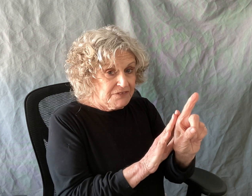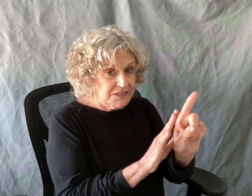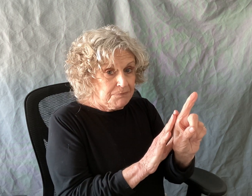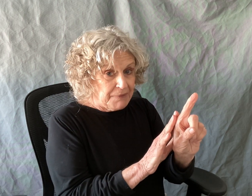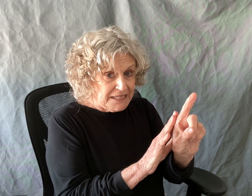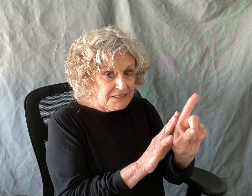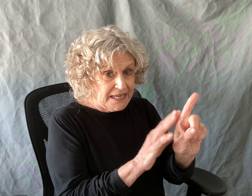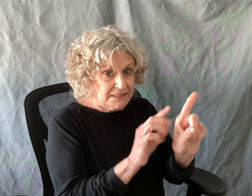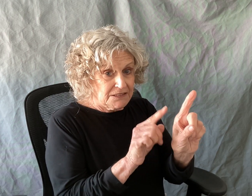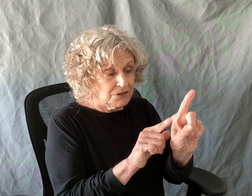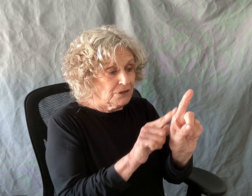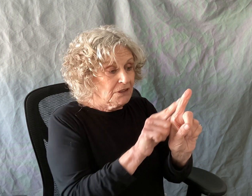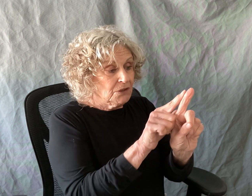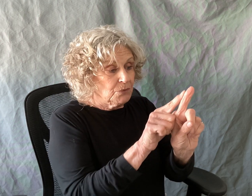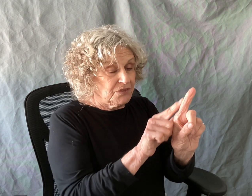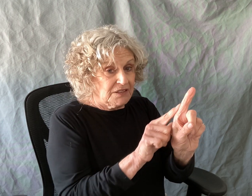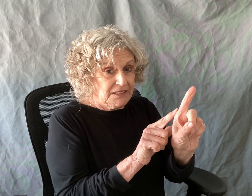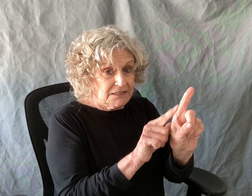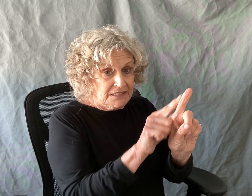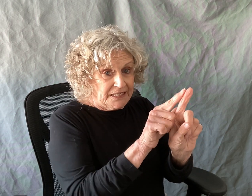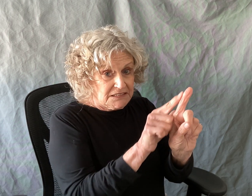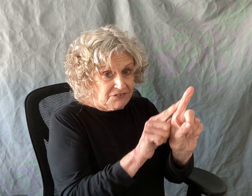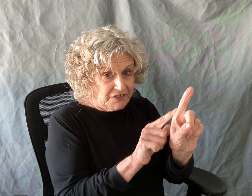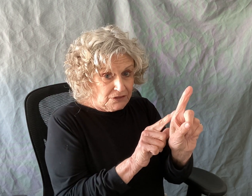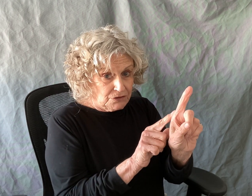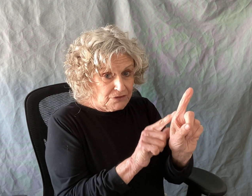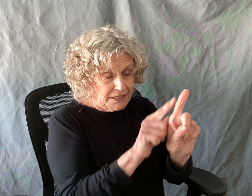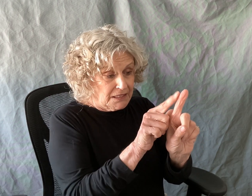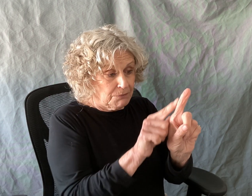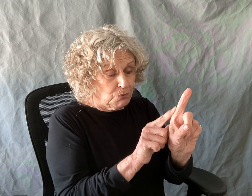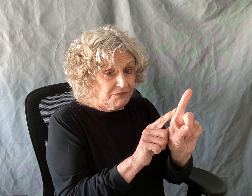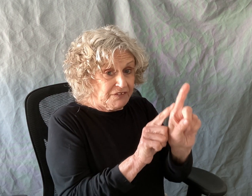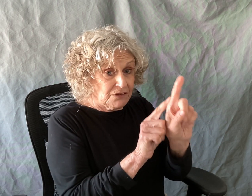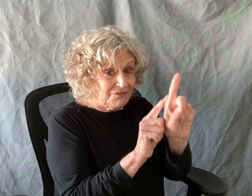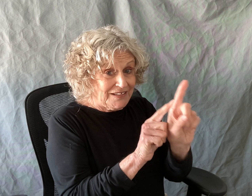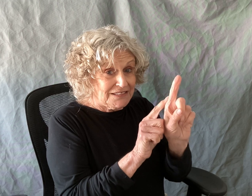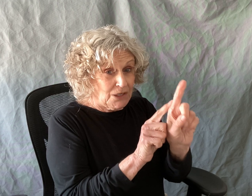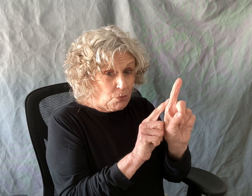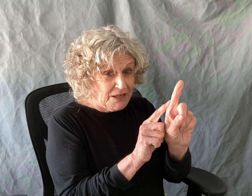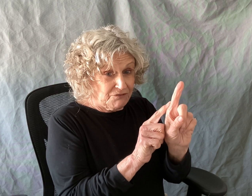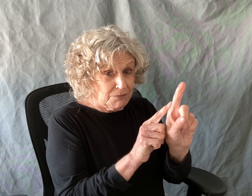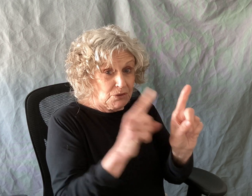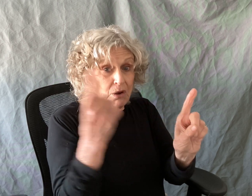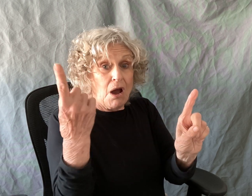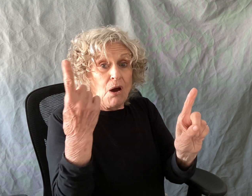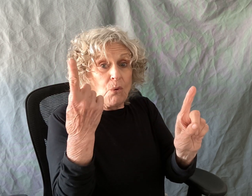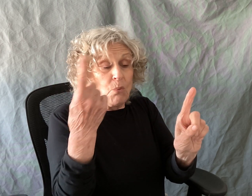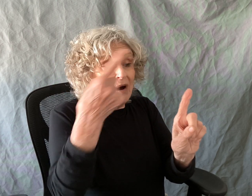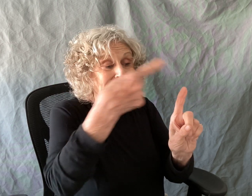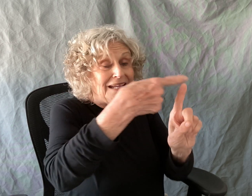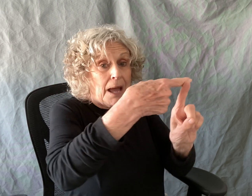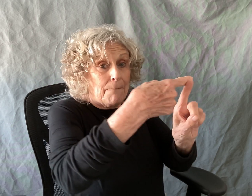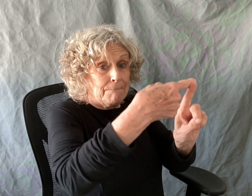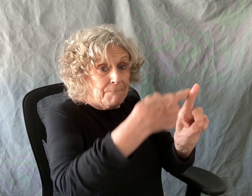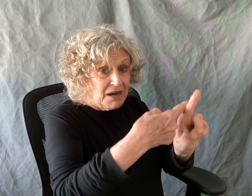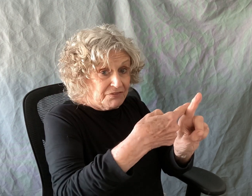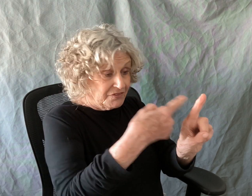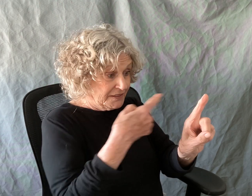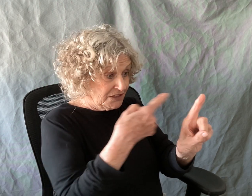this base hand here with the index finger, that number 1 finger facing away from you. 1 month, and it's